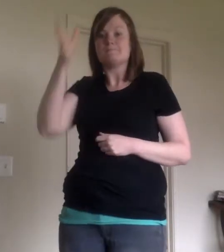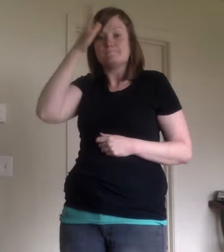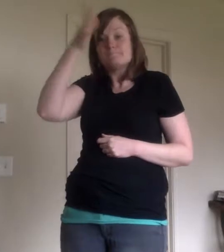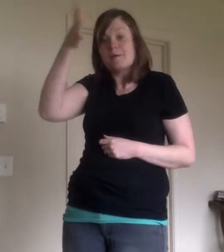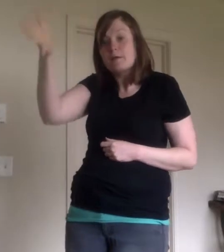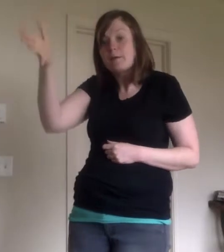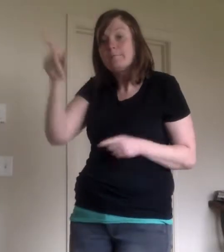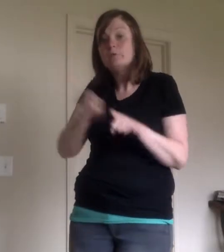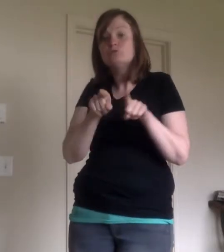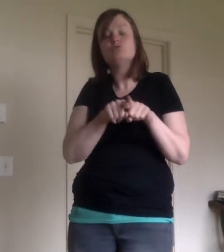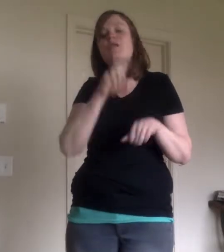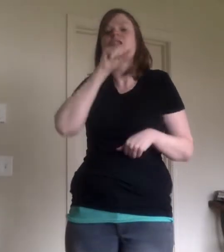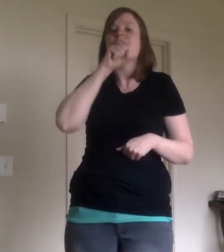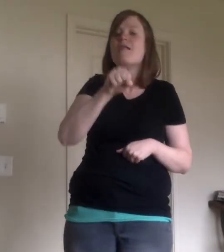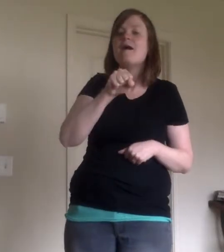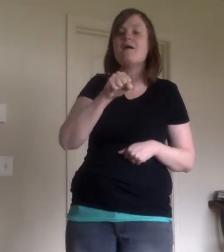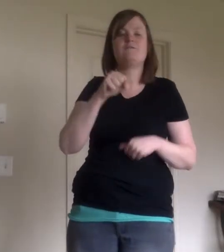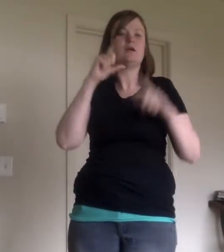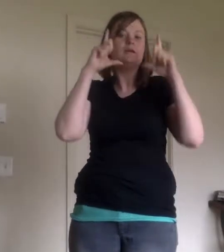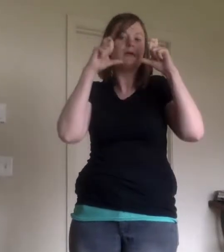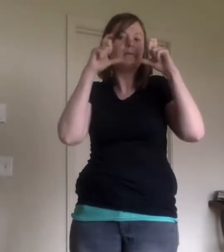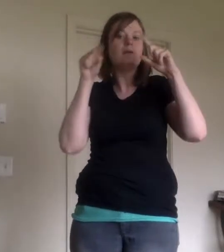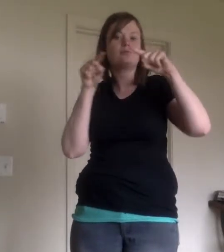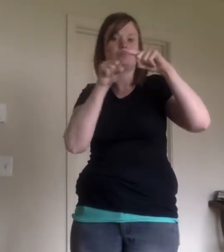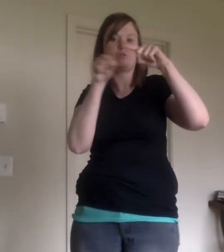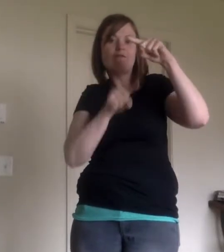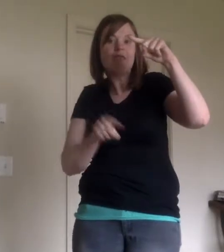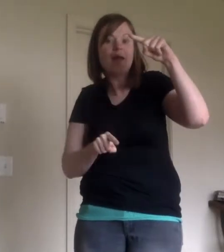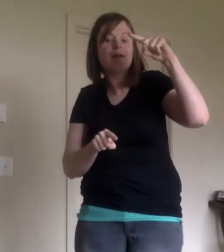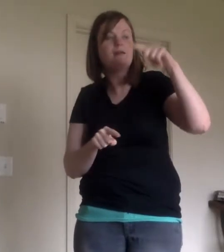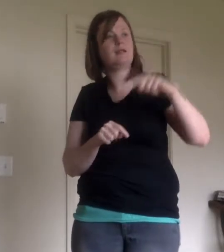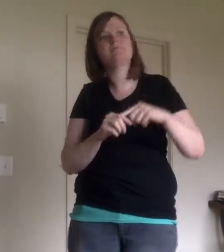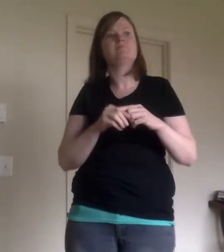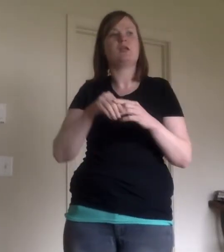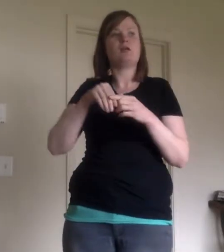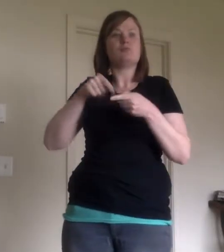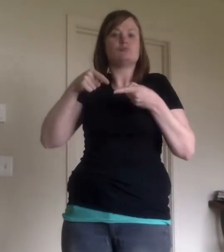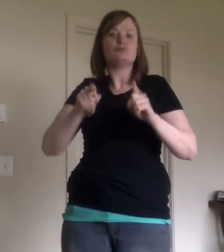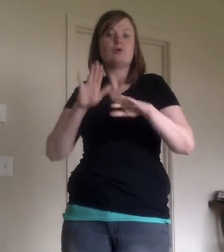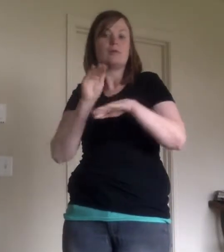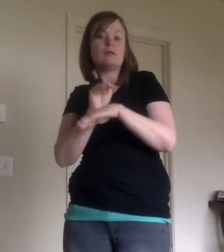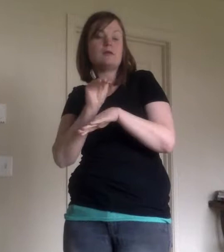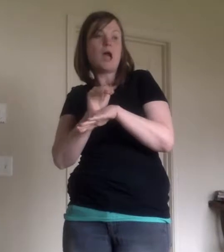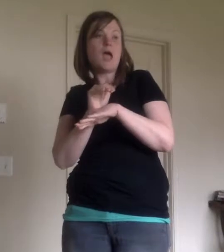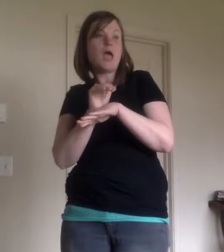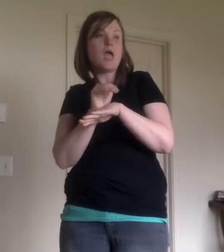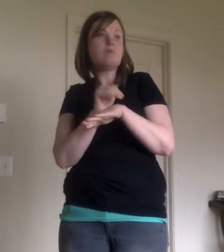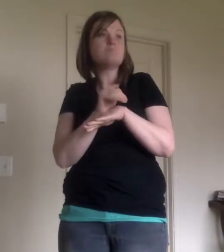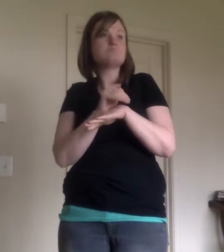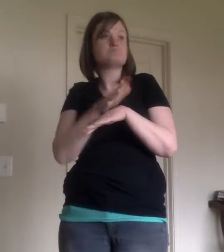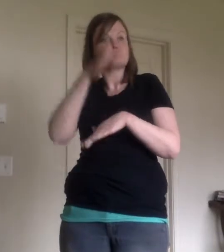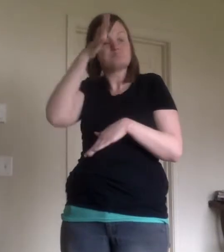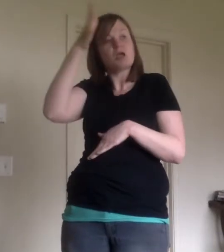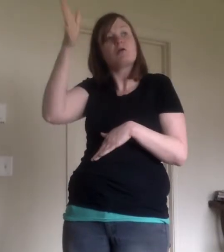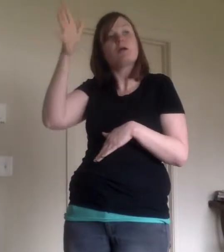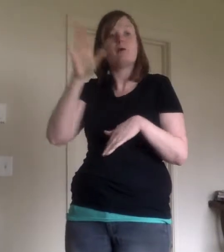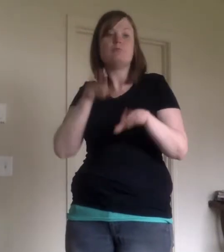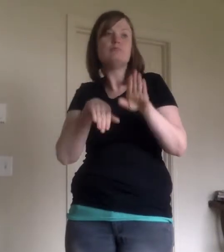the most interesting work that he ever did. He would go out at night when the storms were rolling into Orlando. That's where I'm from,